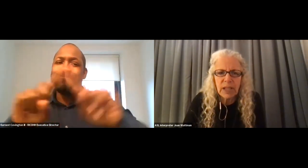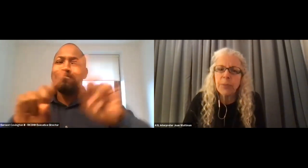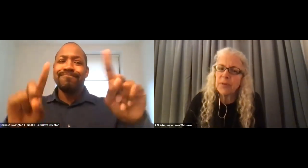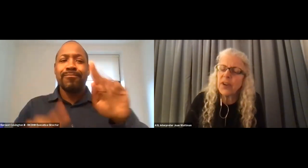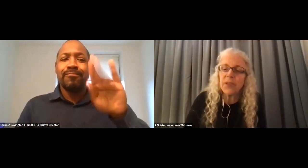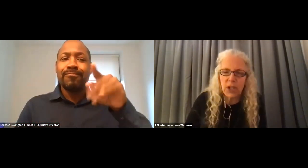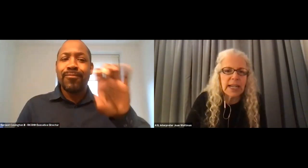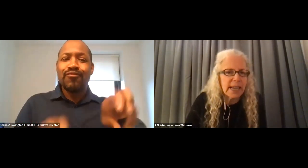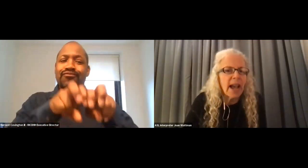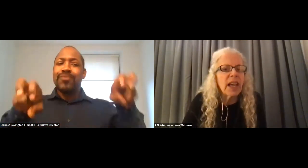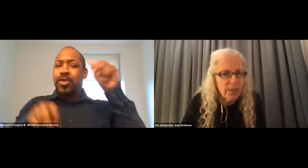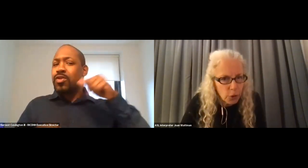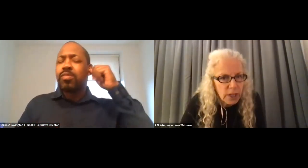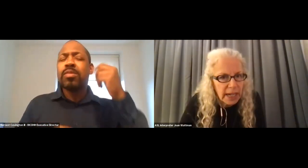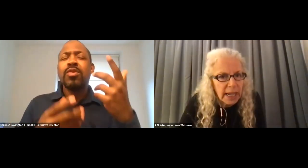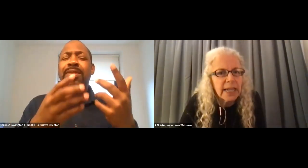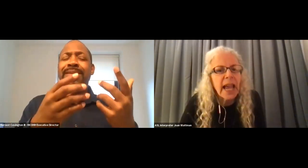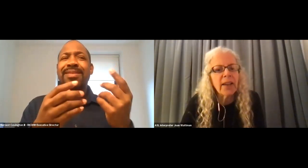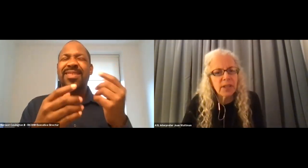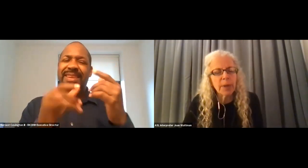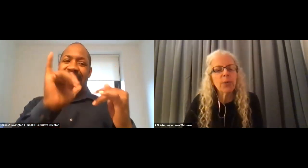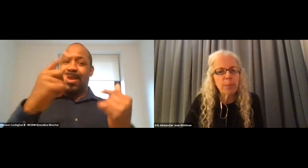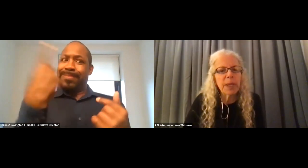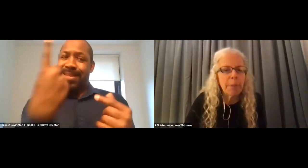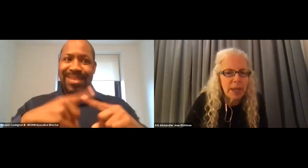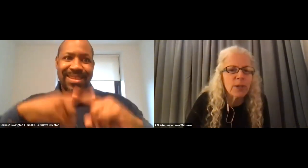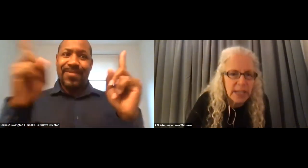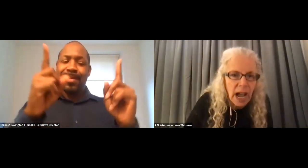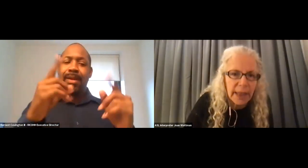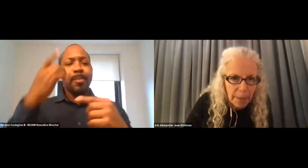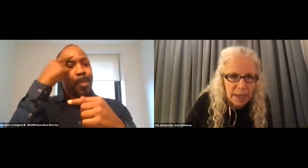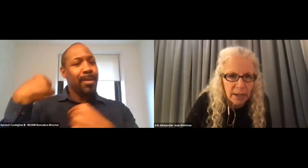It'd be very, very nice to have that diversity and to have somebody BIPOC on that panel.